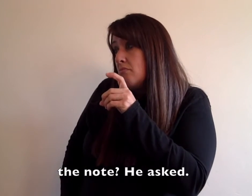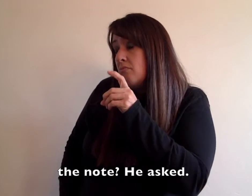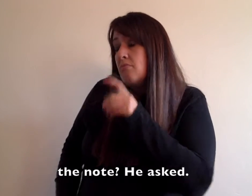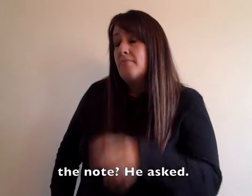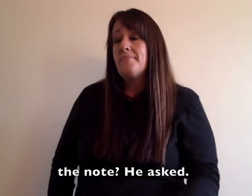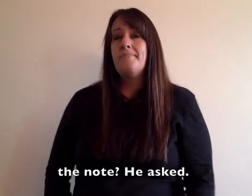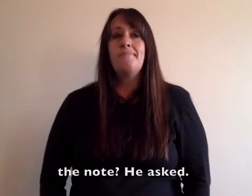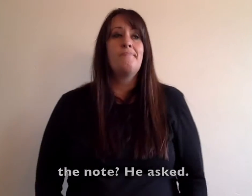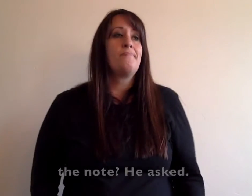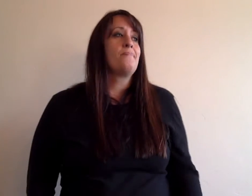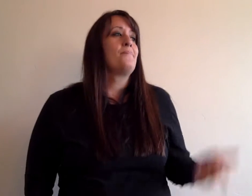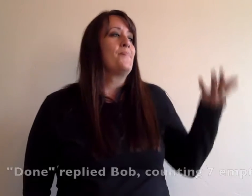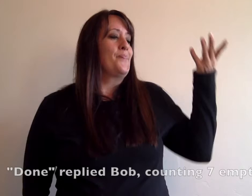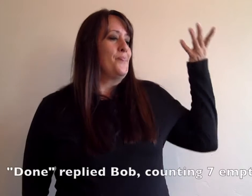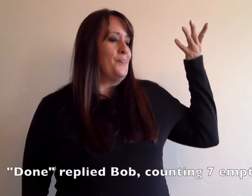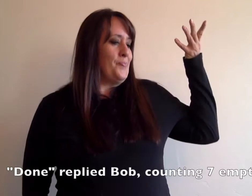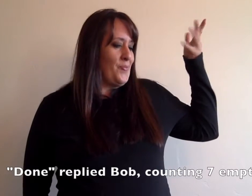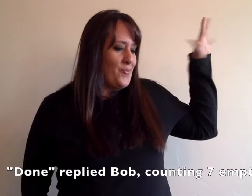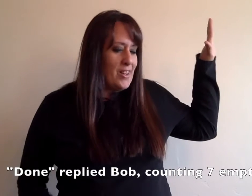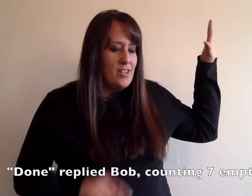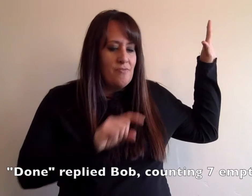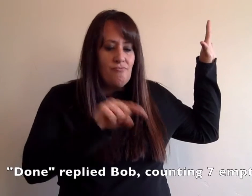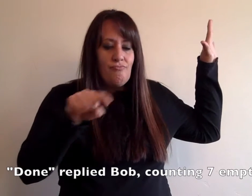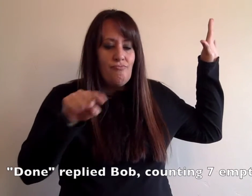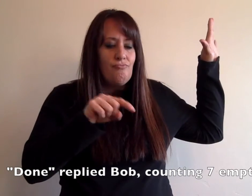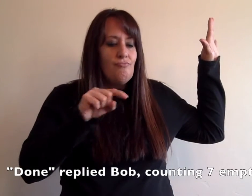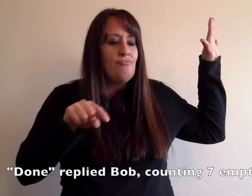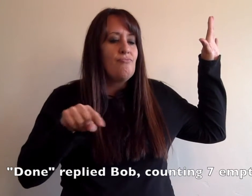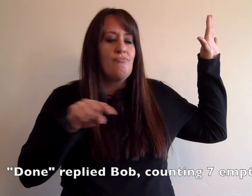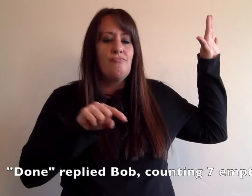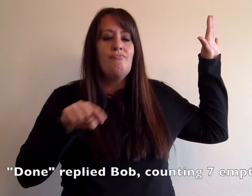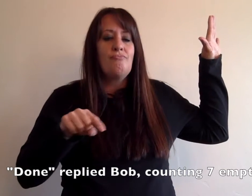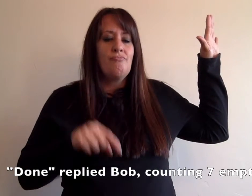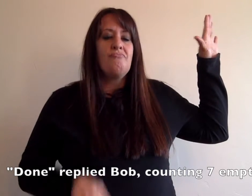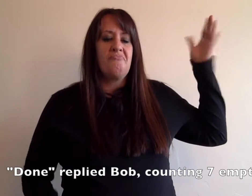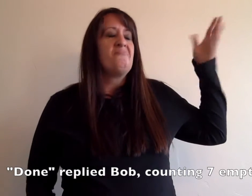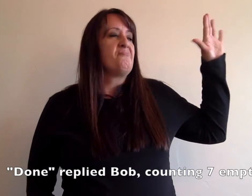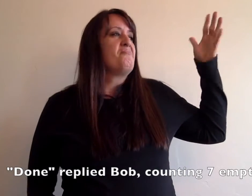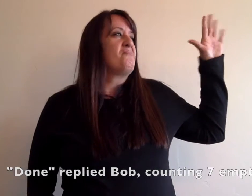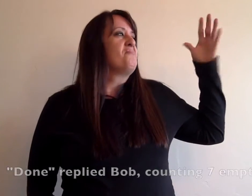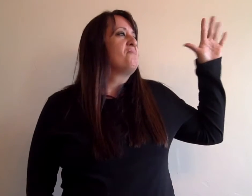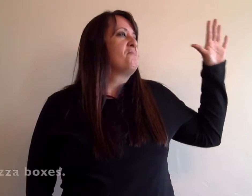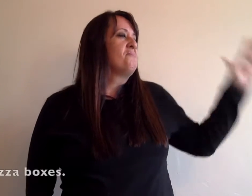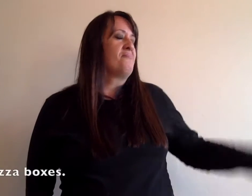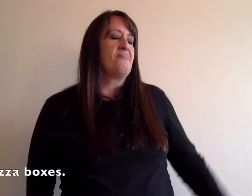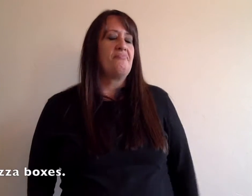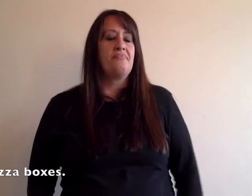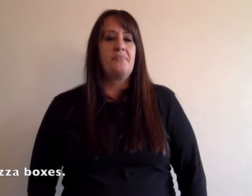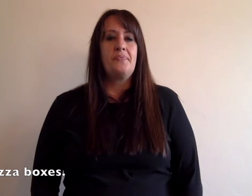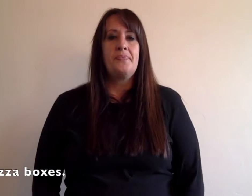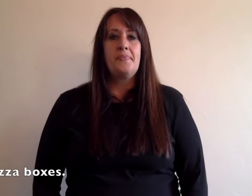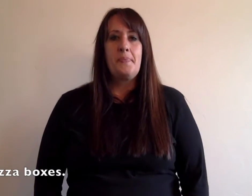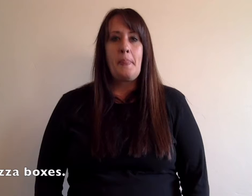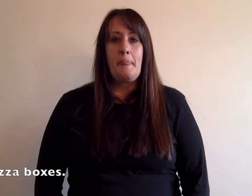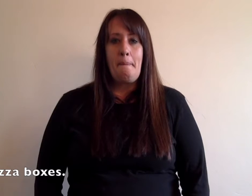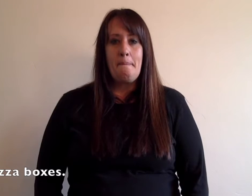note? He asked. Done, replied Bob, counting seven empty pizza